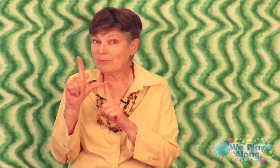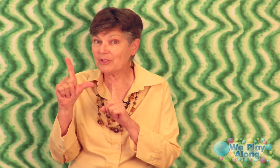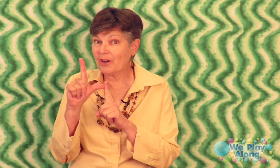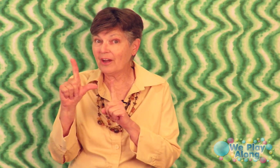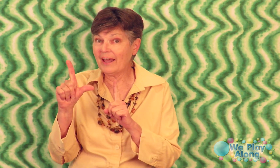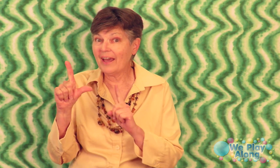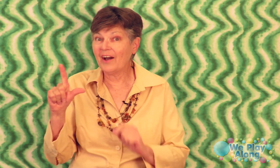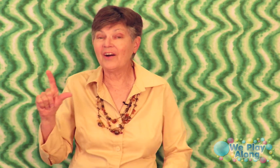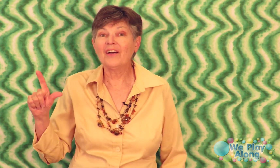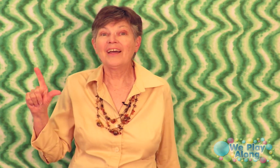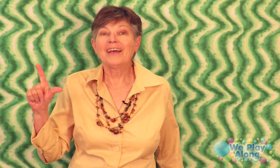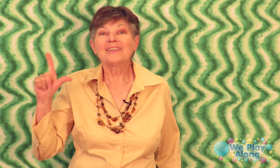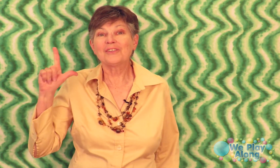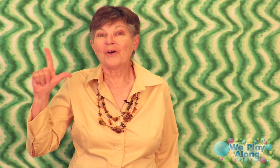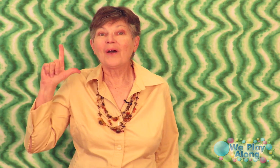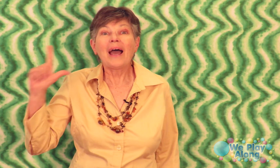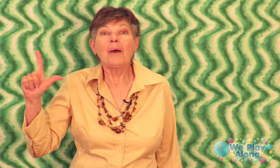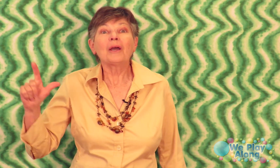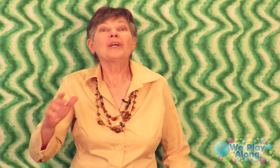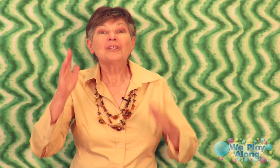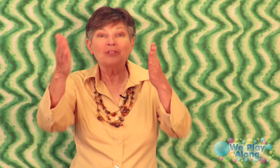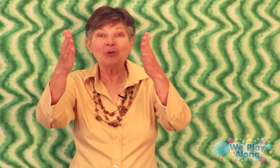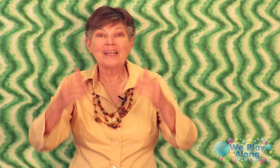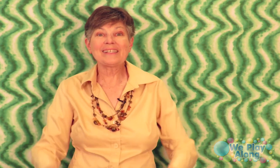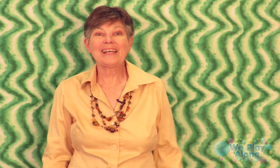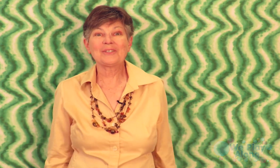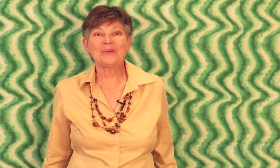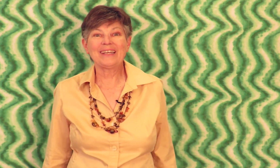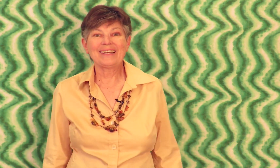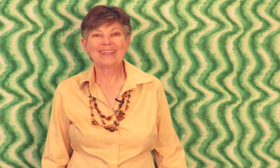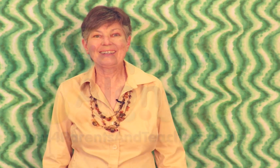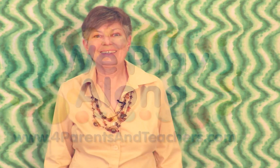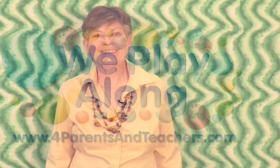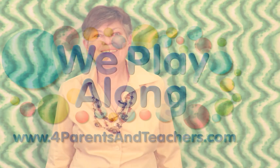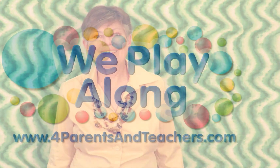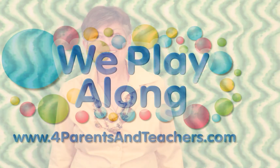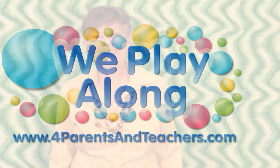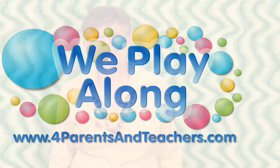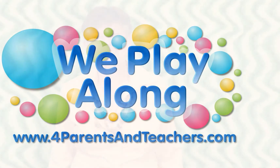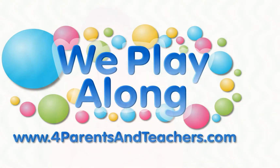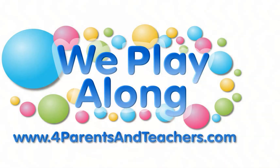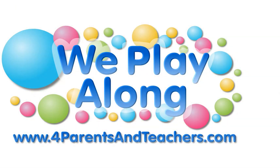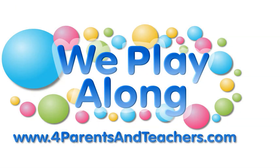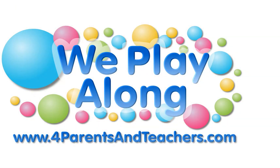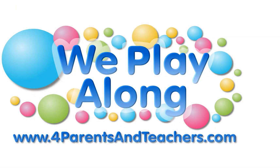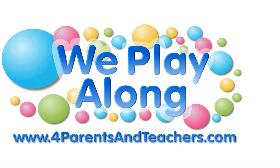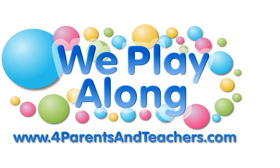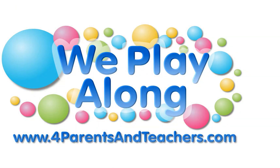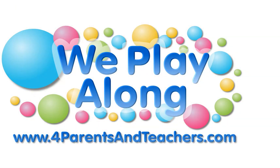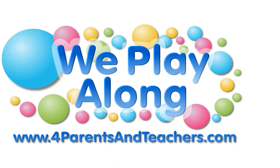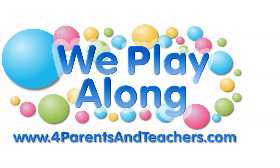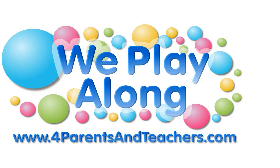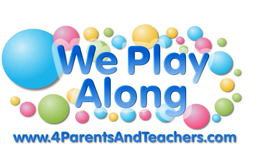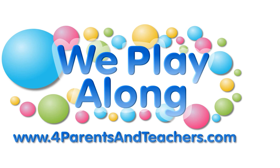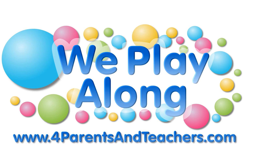start on L. So join us next week. Play, play, play along. Come on and play along.